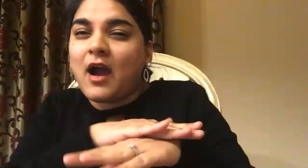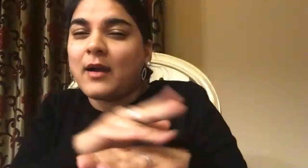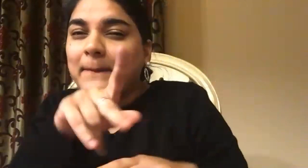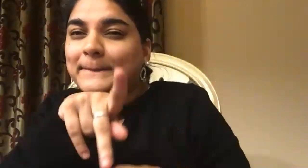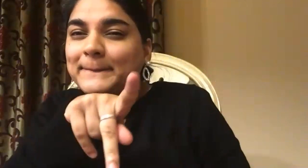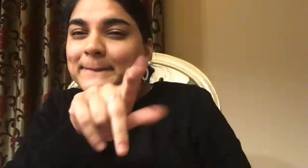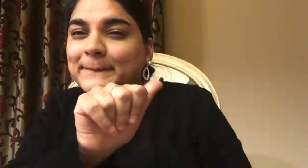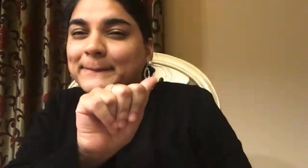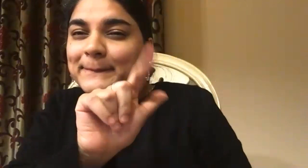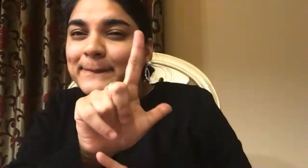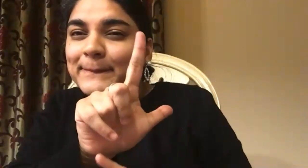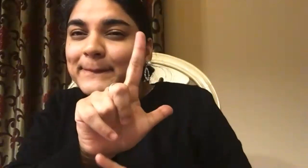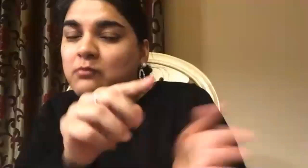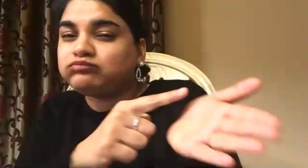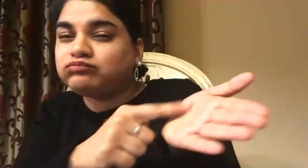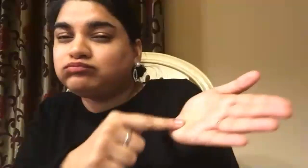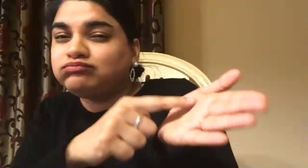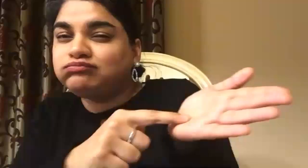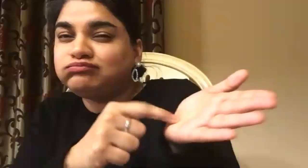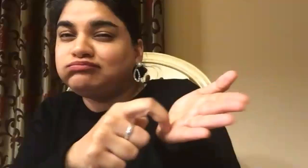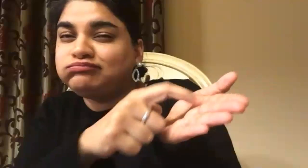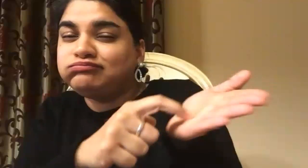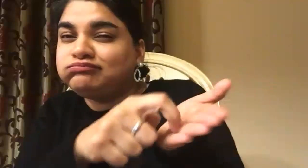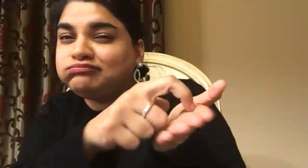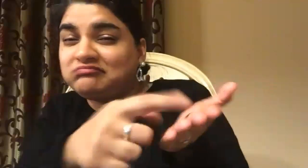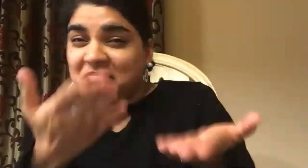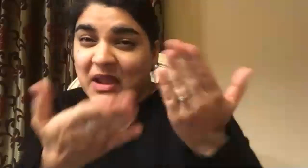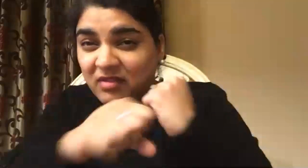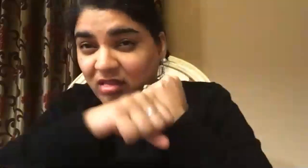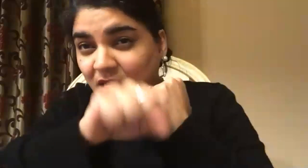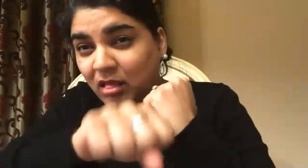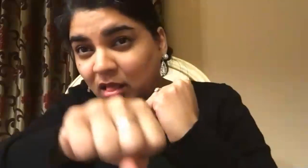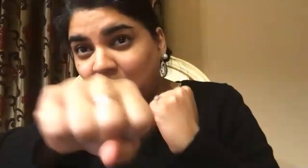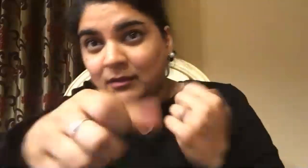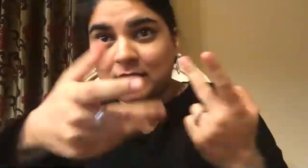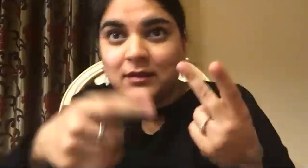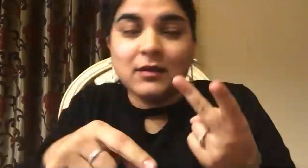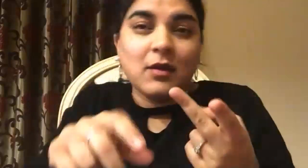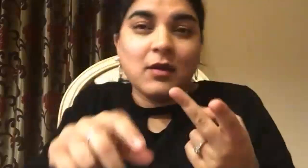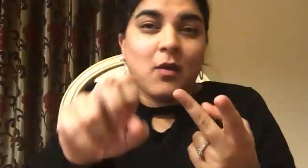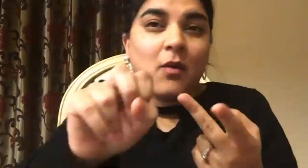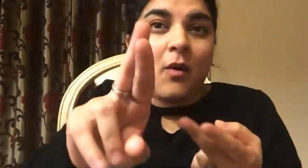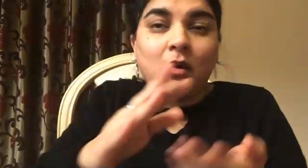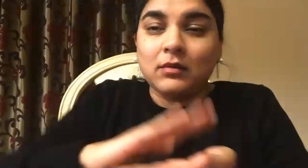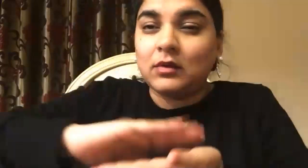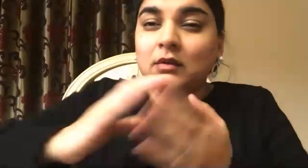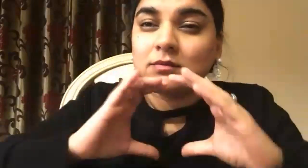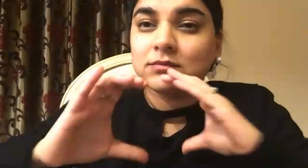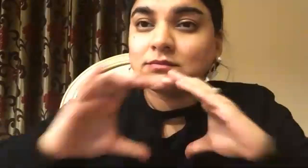sometimes we'll have to pull out a pen and paper. Or sometimes we'll have to spell out the words on my hand and that takes a really